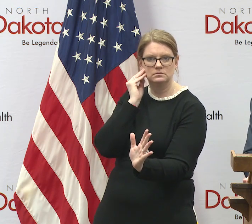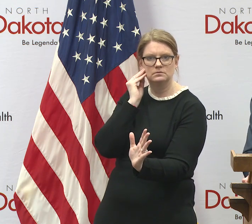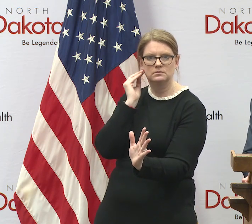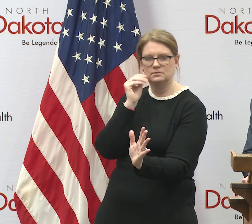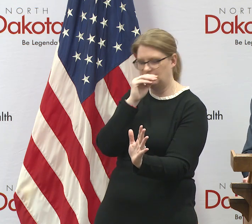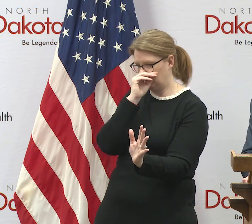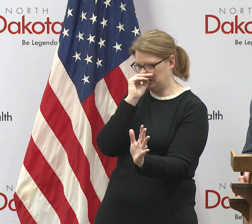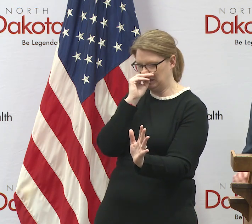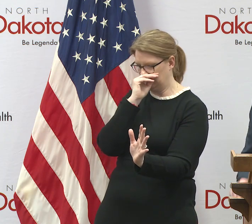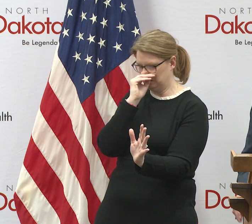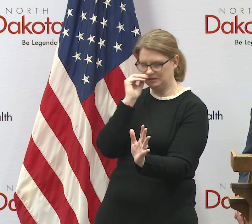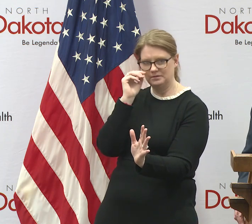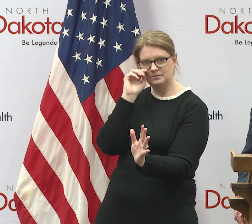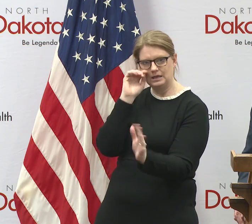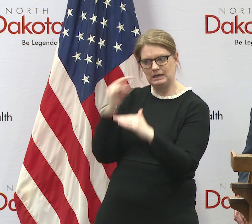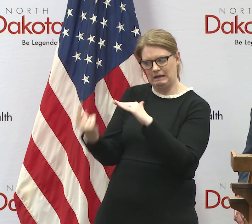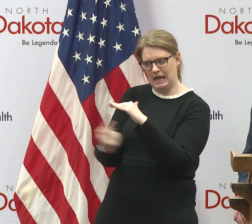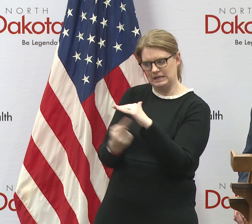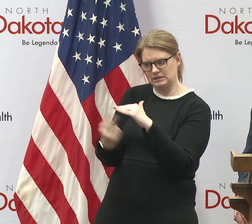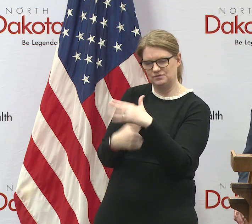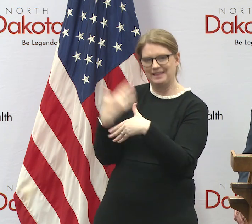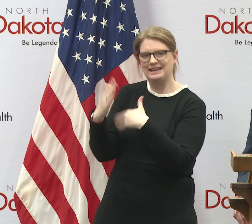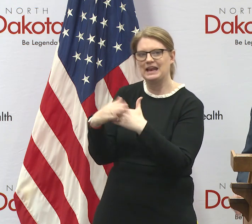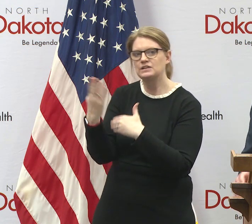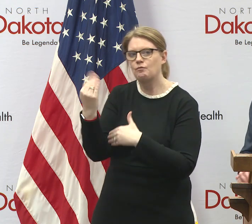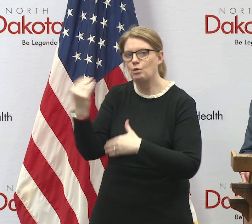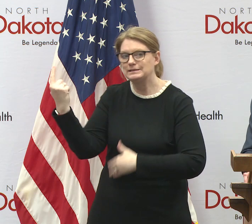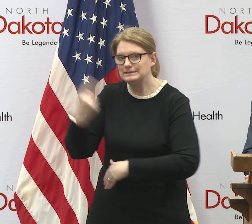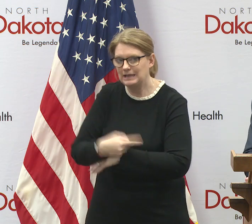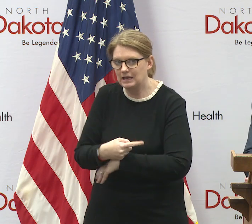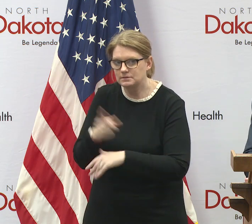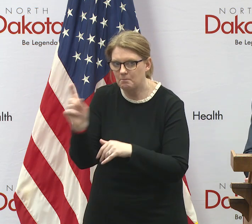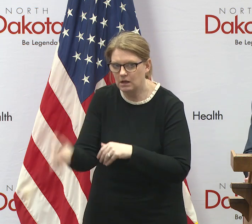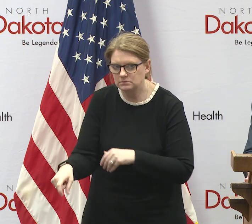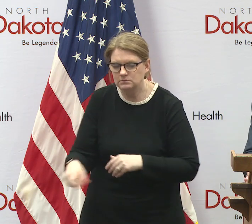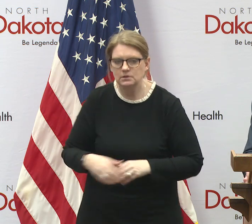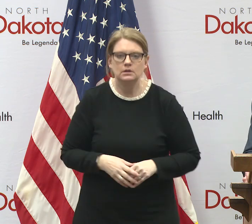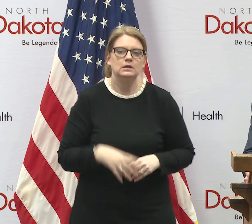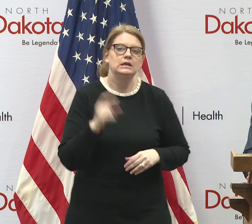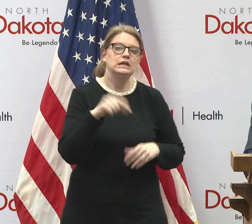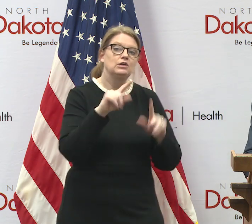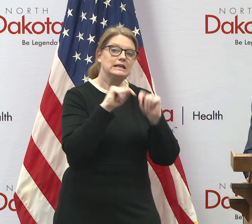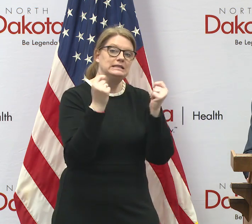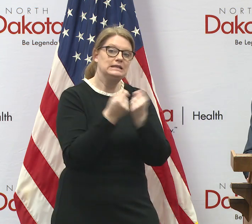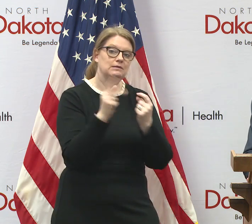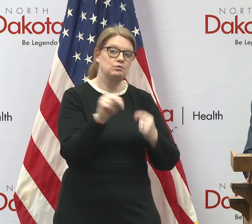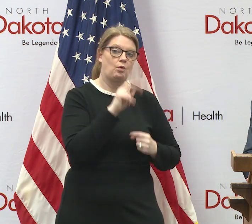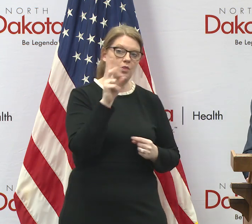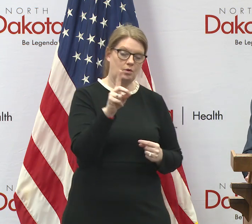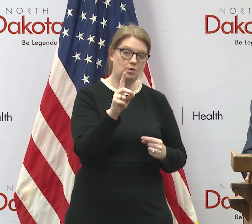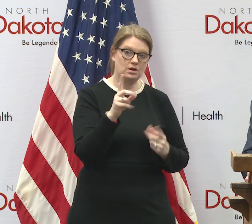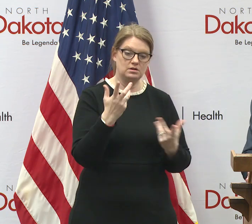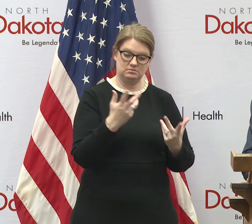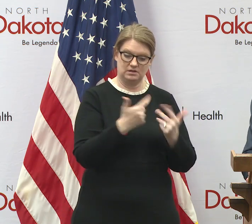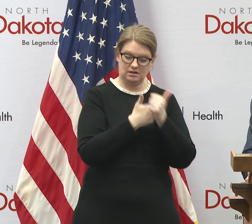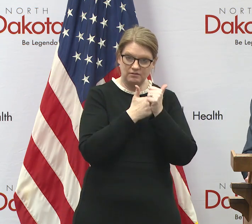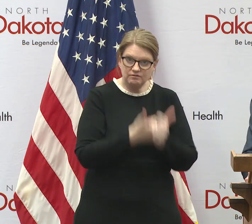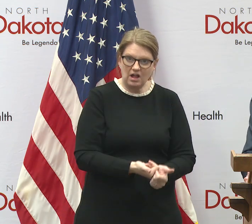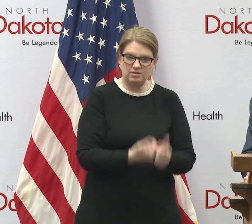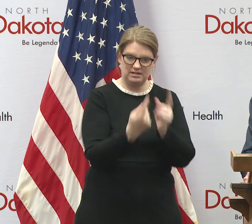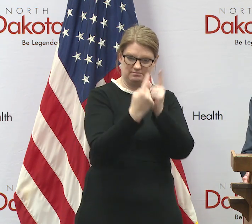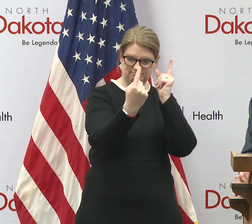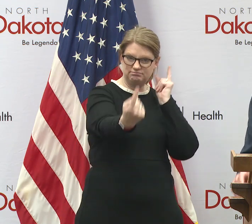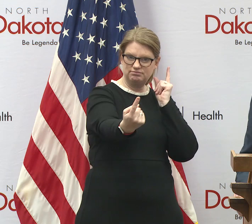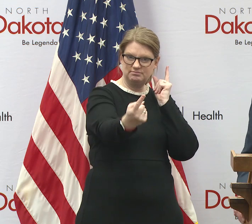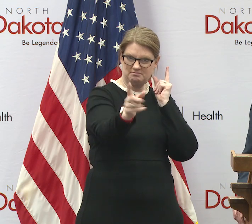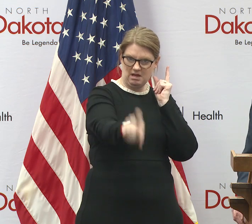go into the isolation for the next 14 days. Here at Team North Dakota, we're trying to practice what we preach on social